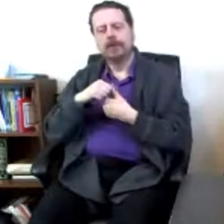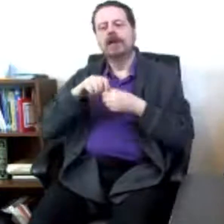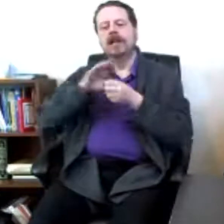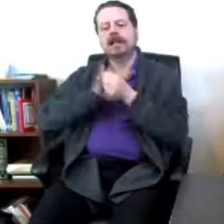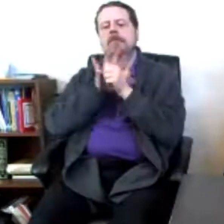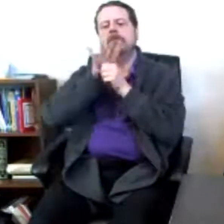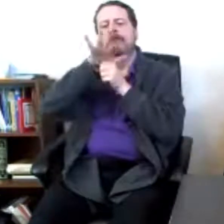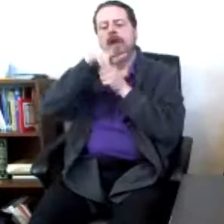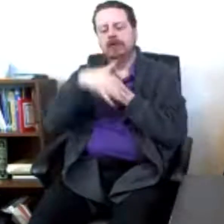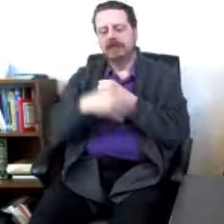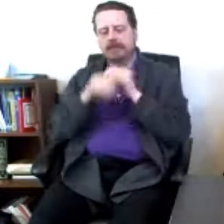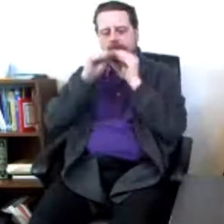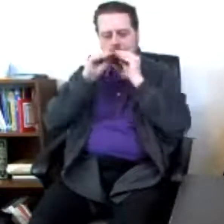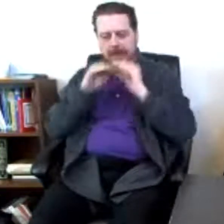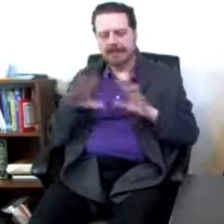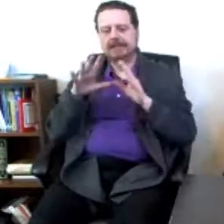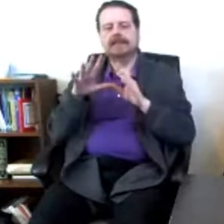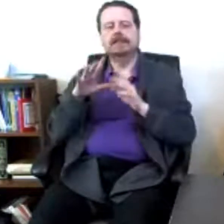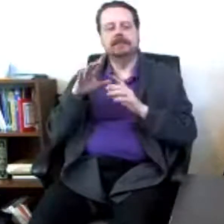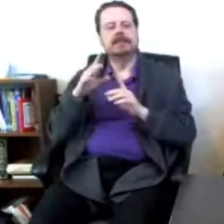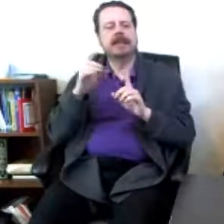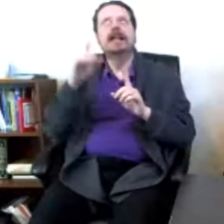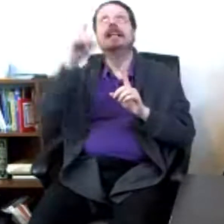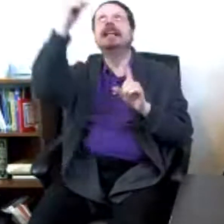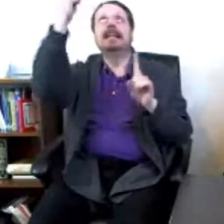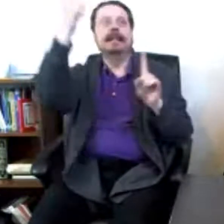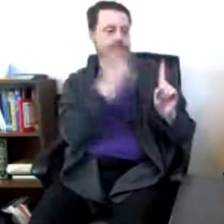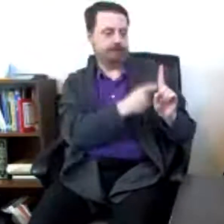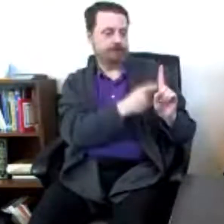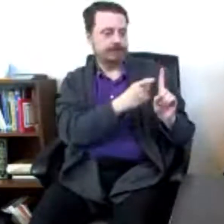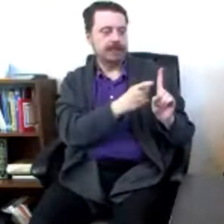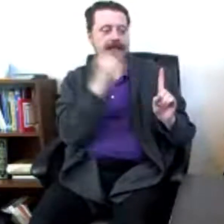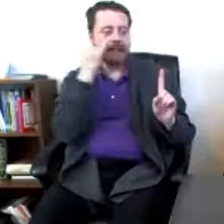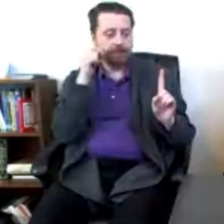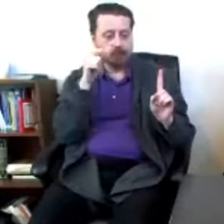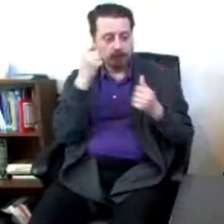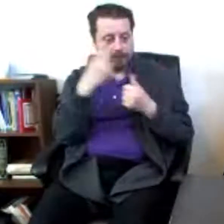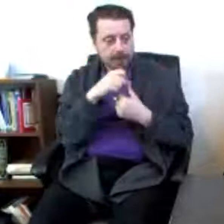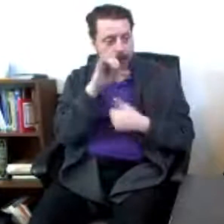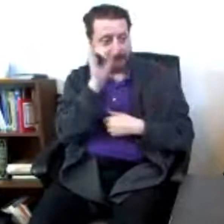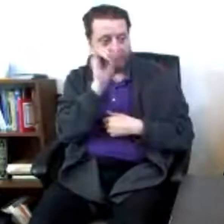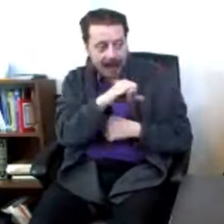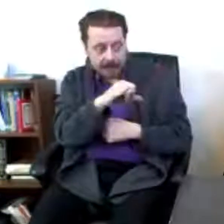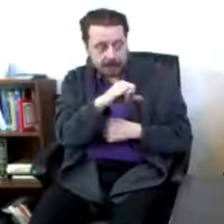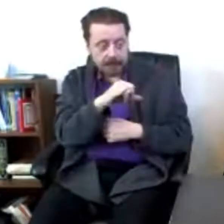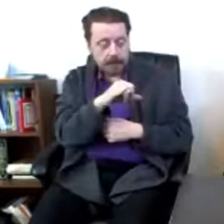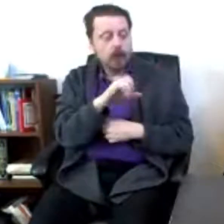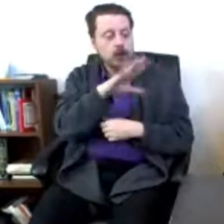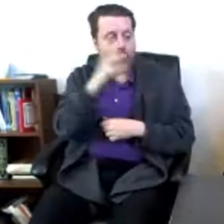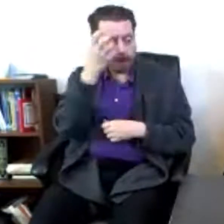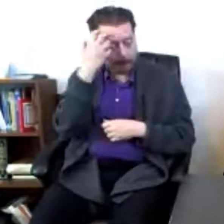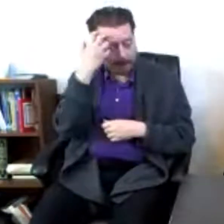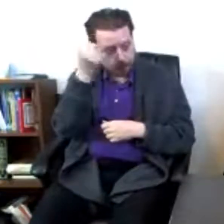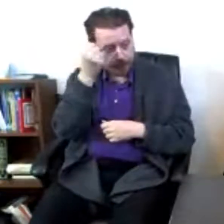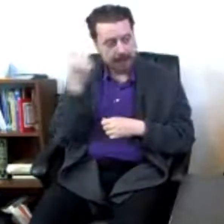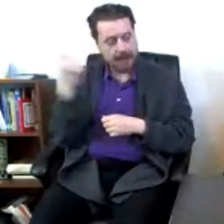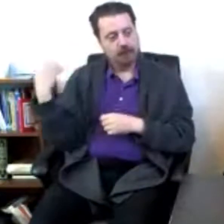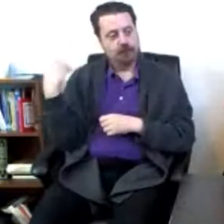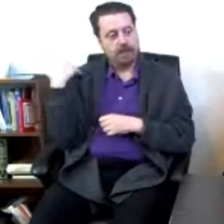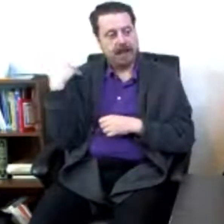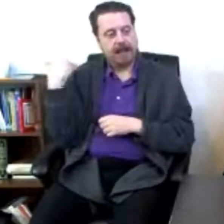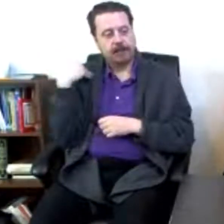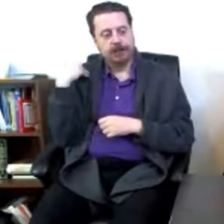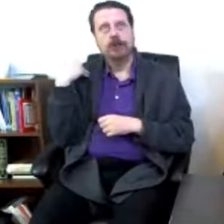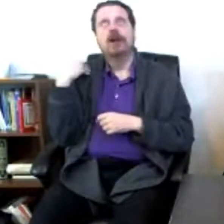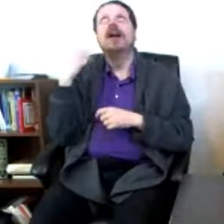of Allah upon you, so that if you remember those, your memory and reminder of